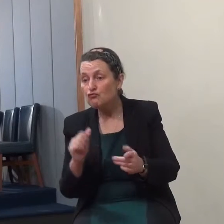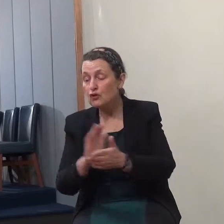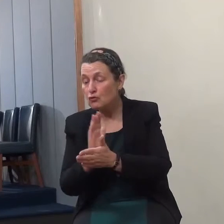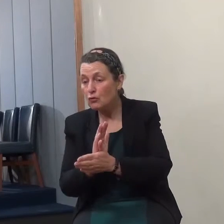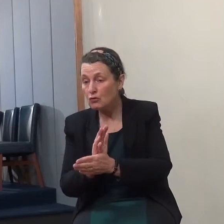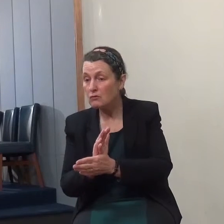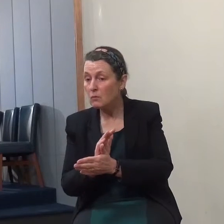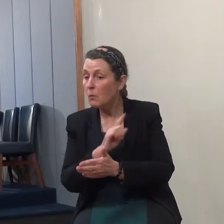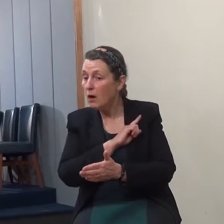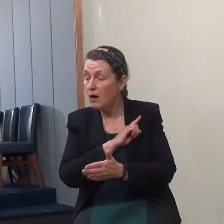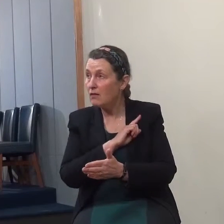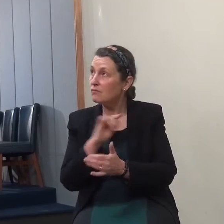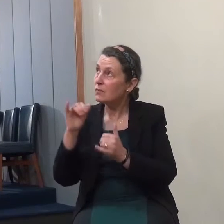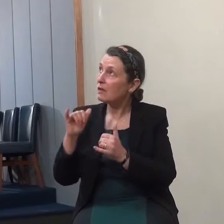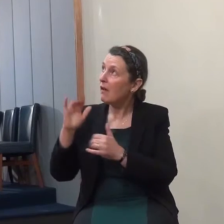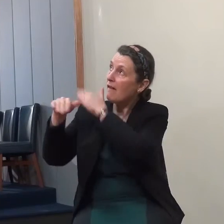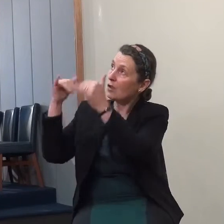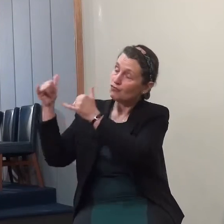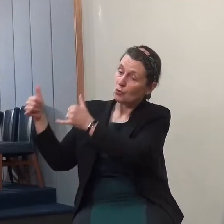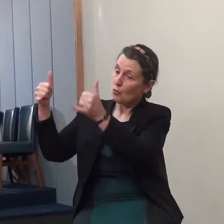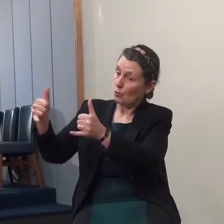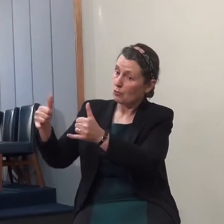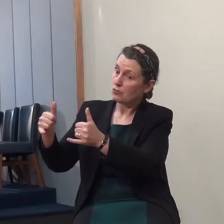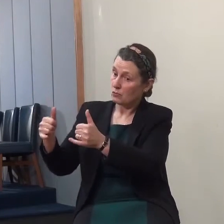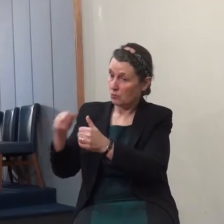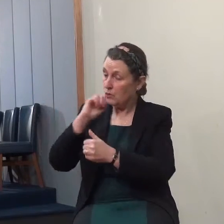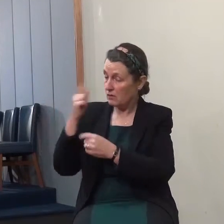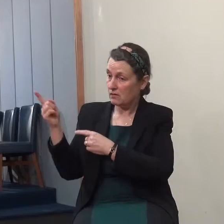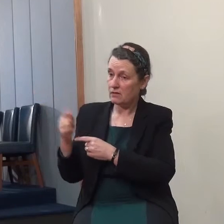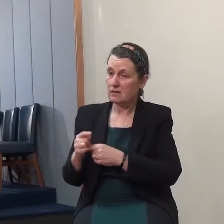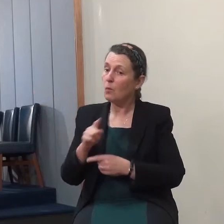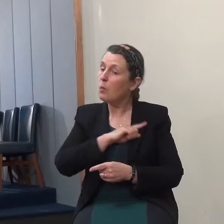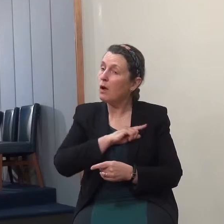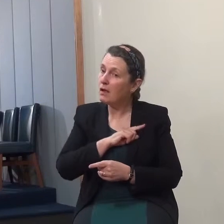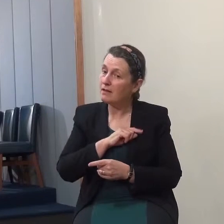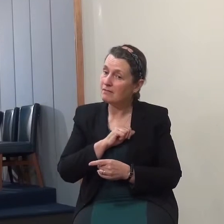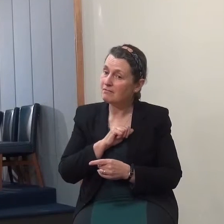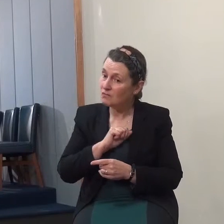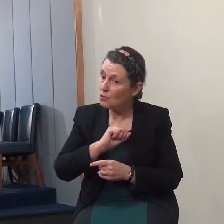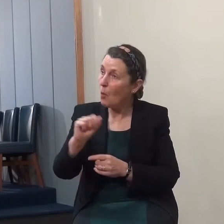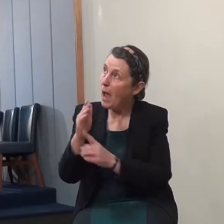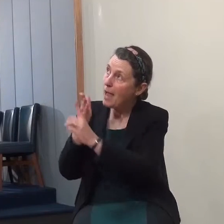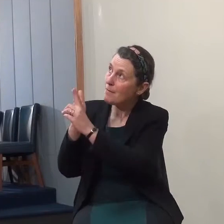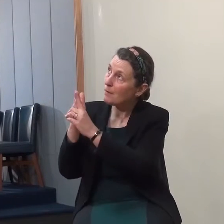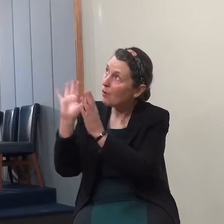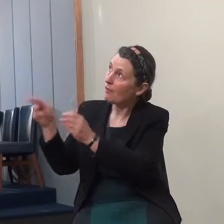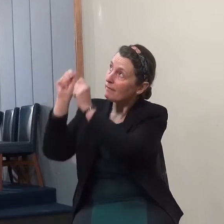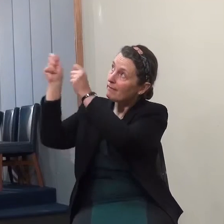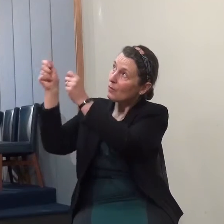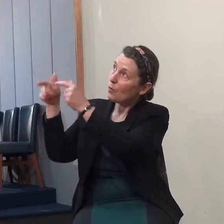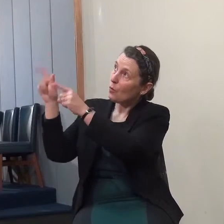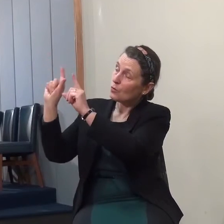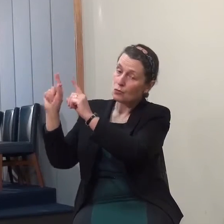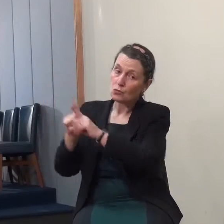for great is your reward in heaven, because you do it for the Lord of glory and for souls, and you're on